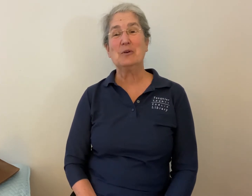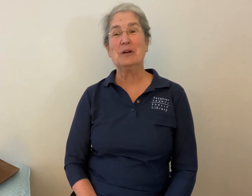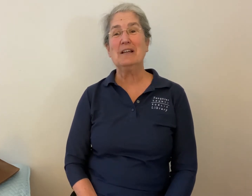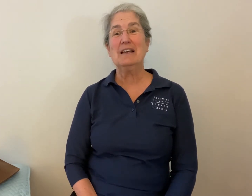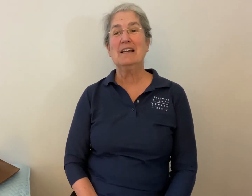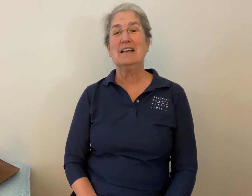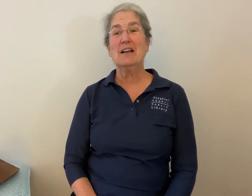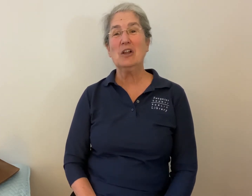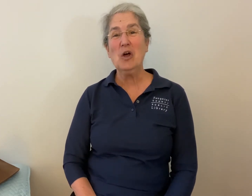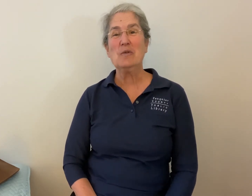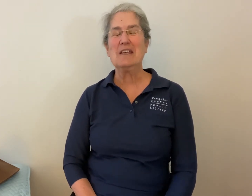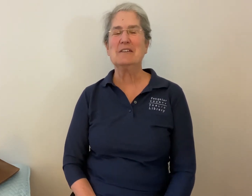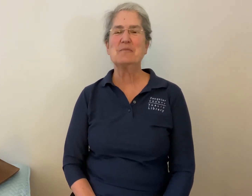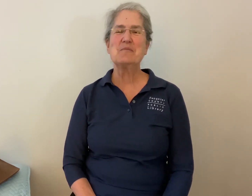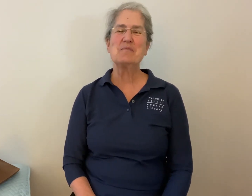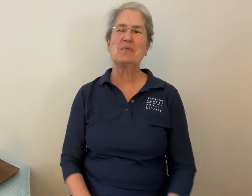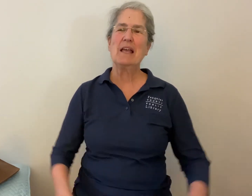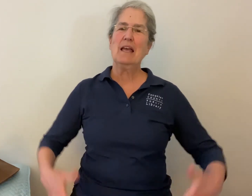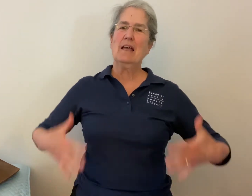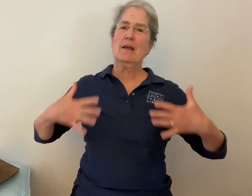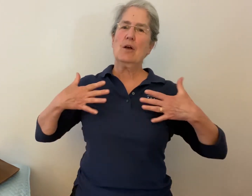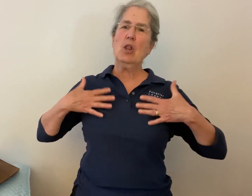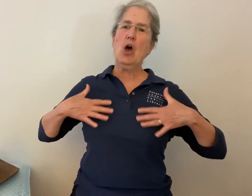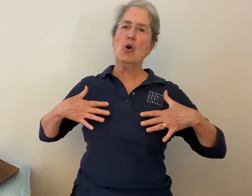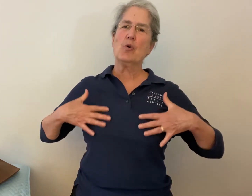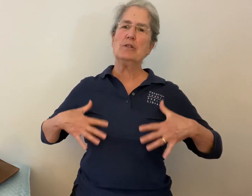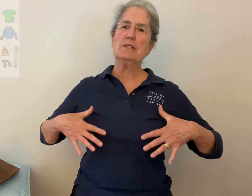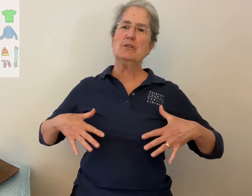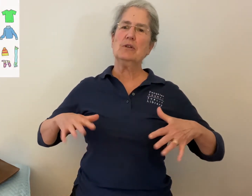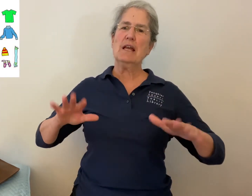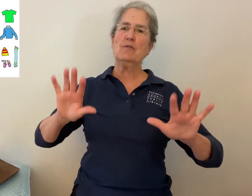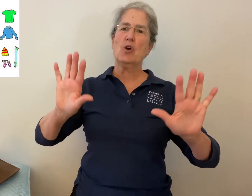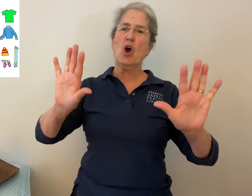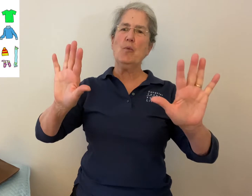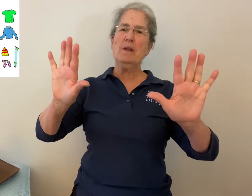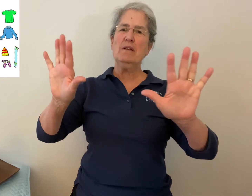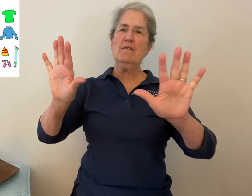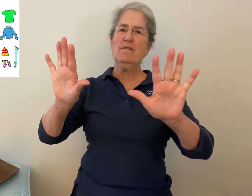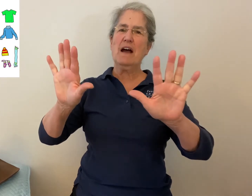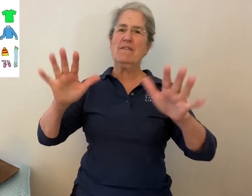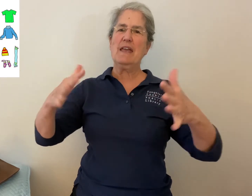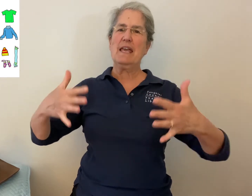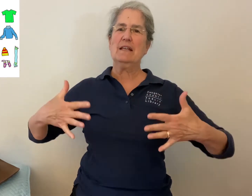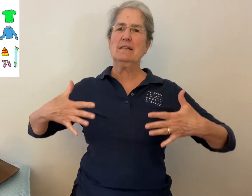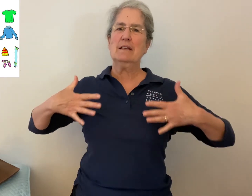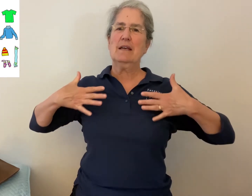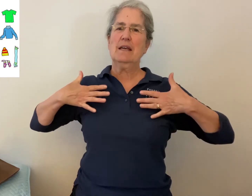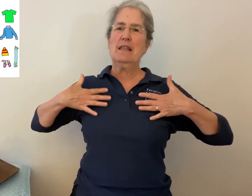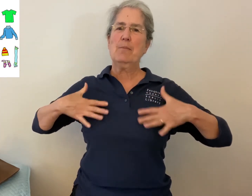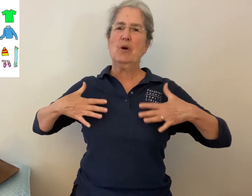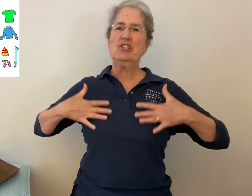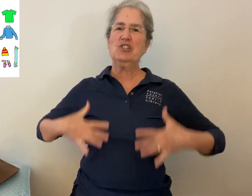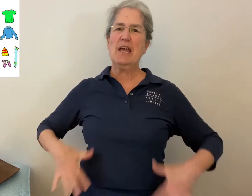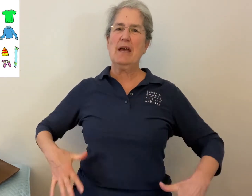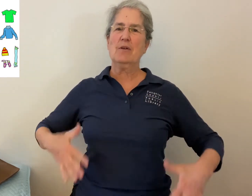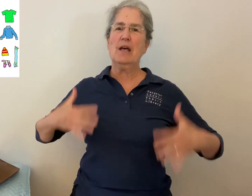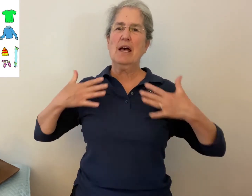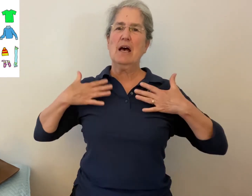for clothing. Clothes, you're going to have your open 5-hand, and they brush down a